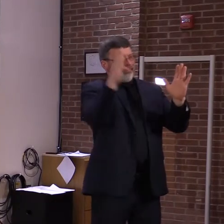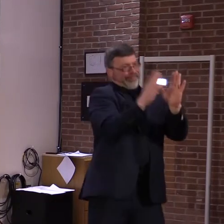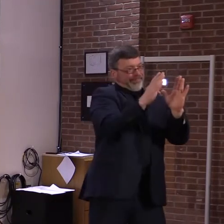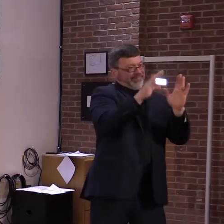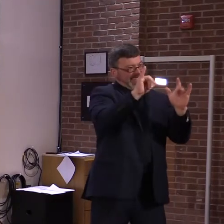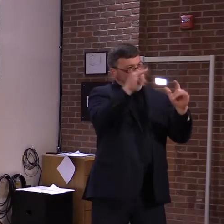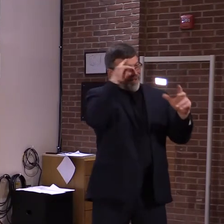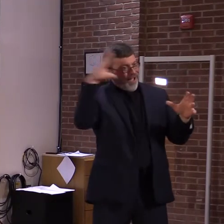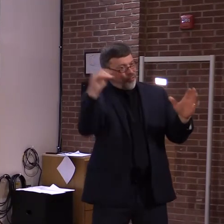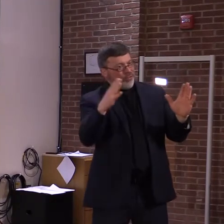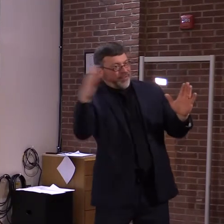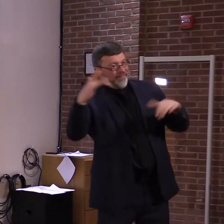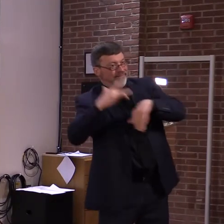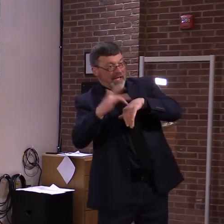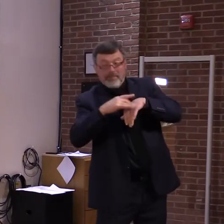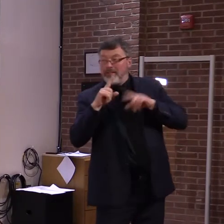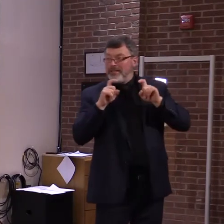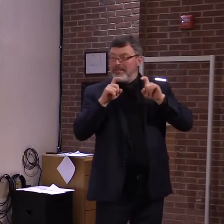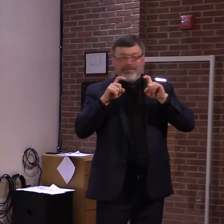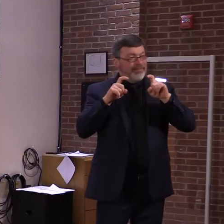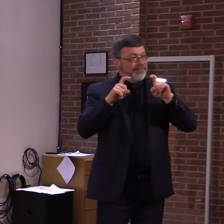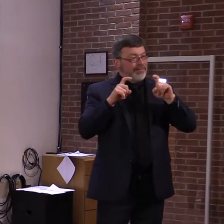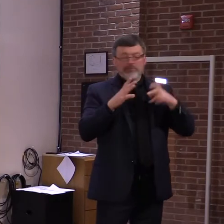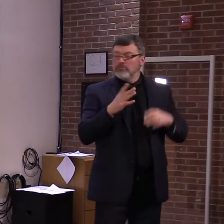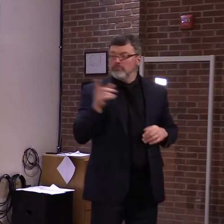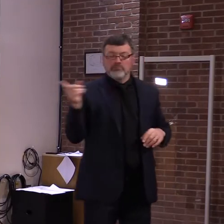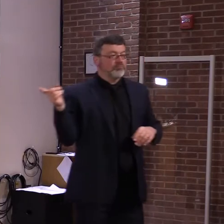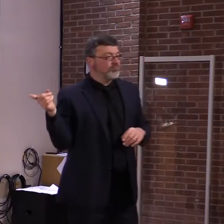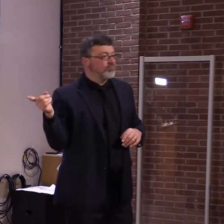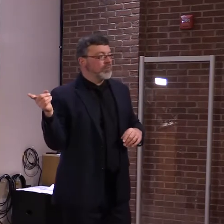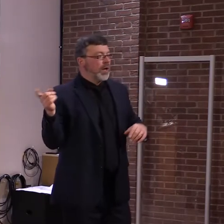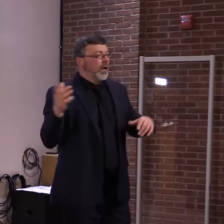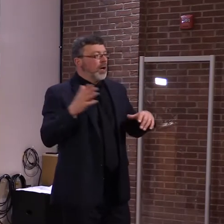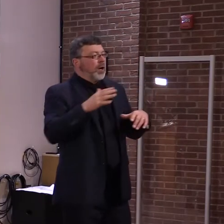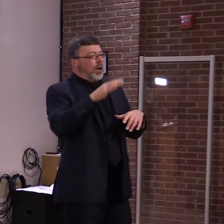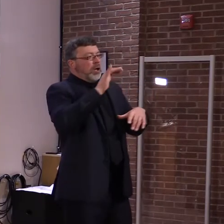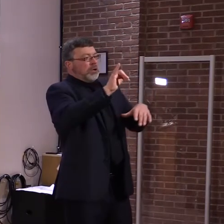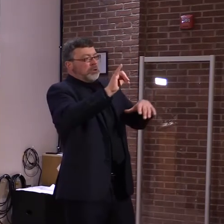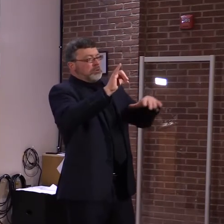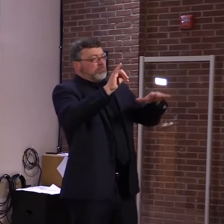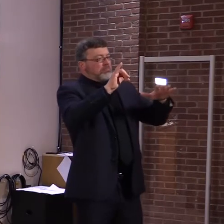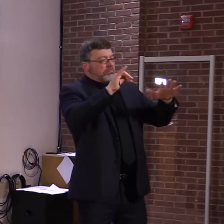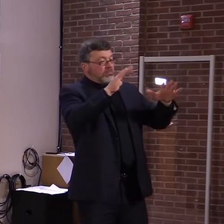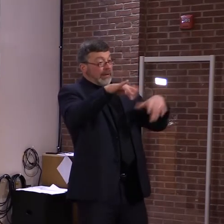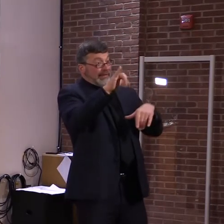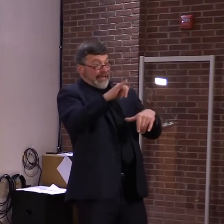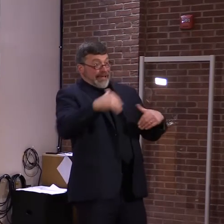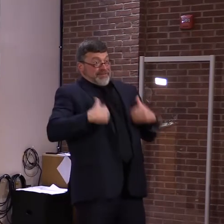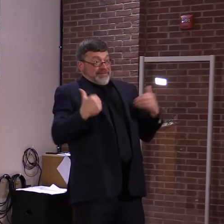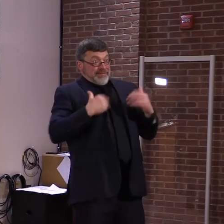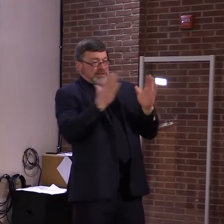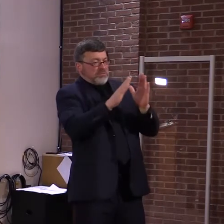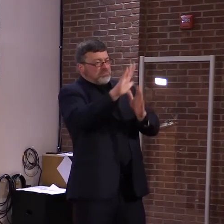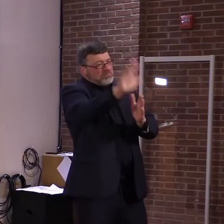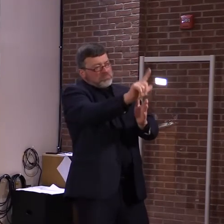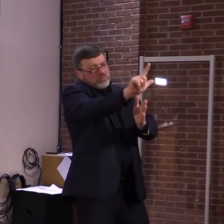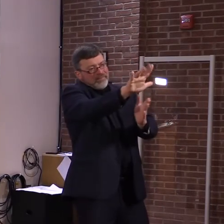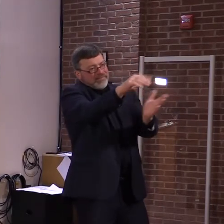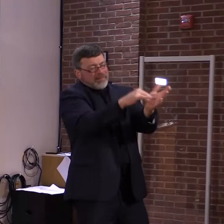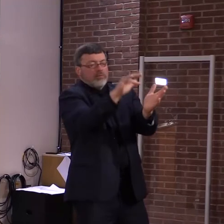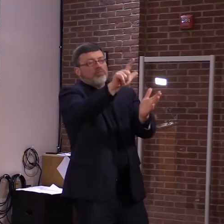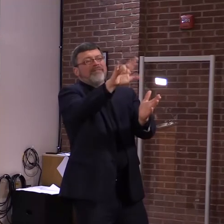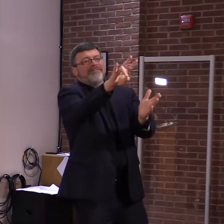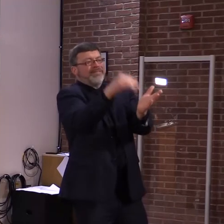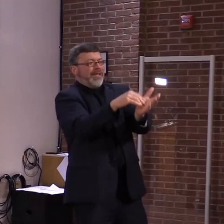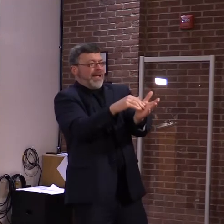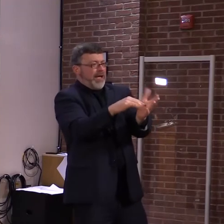we track. We track total population vaccinated and those eligible population. I don't think that's